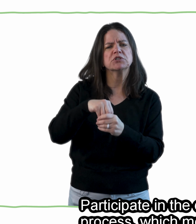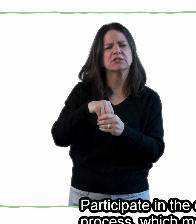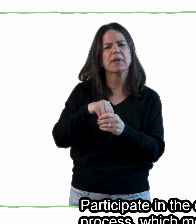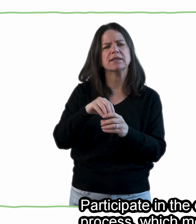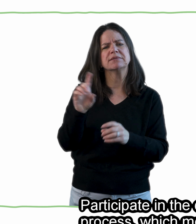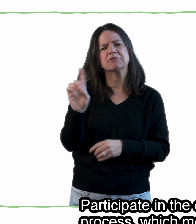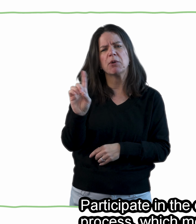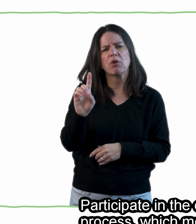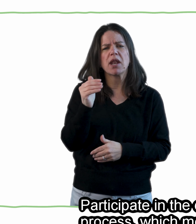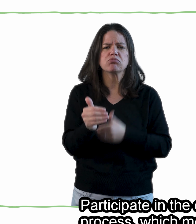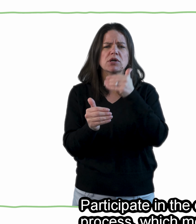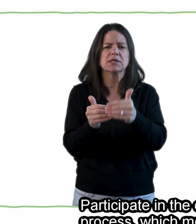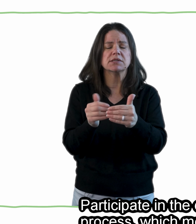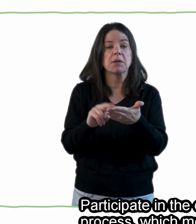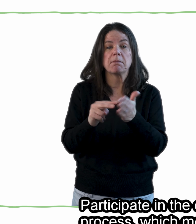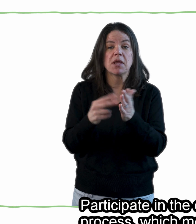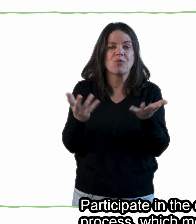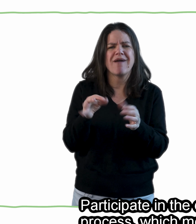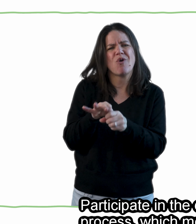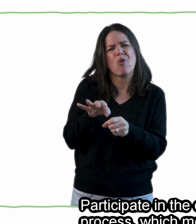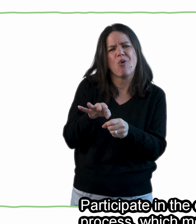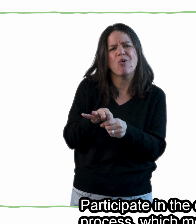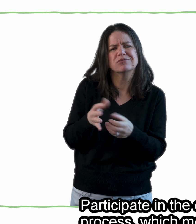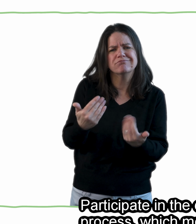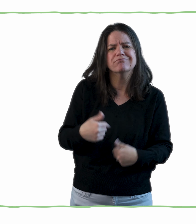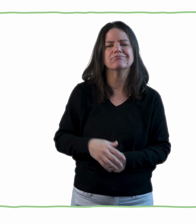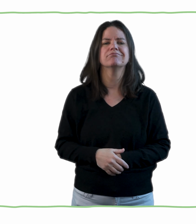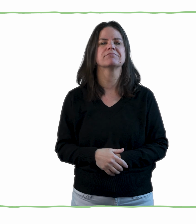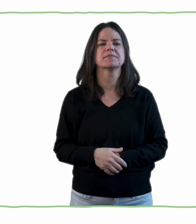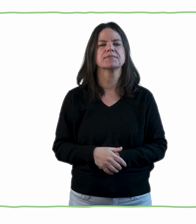participate in the democratic process, which means voting,